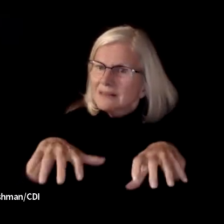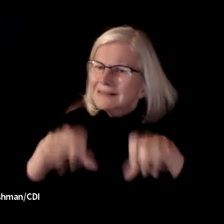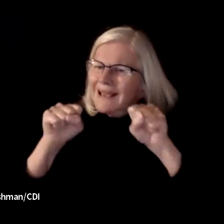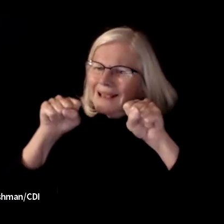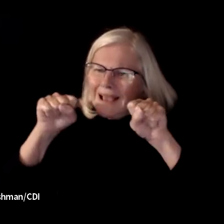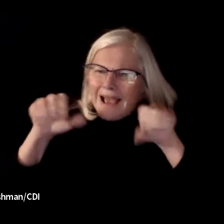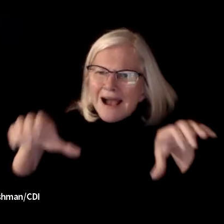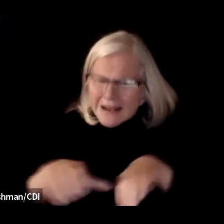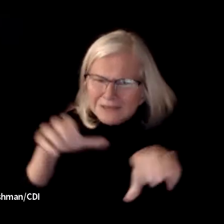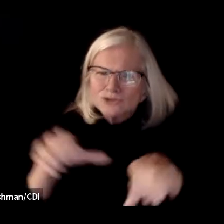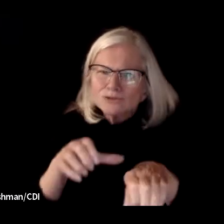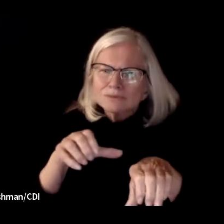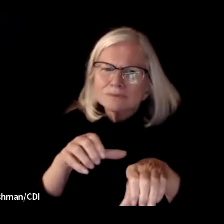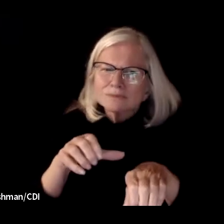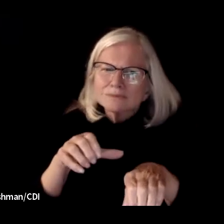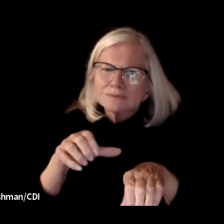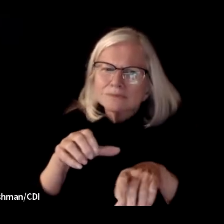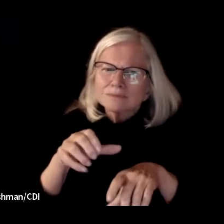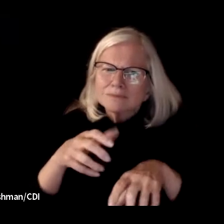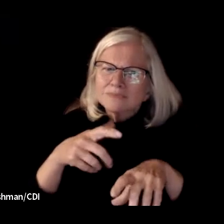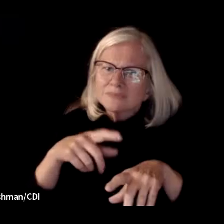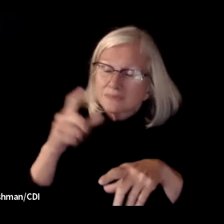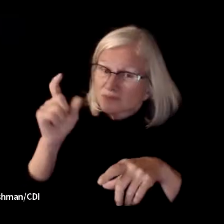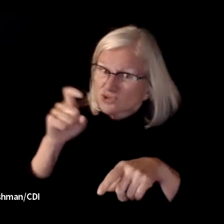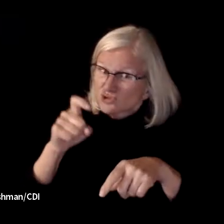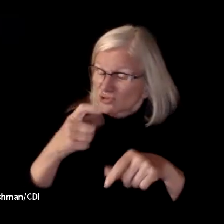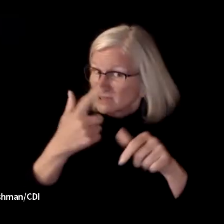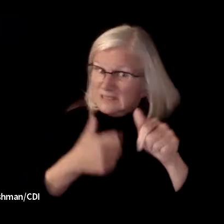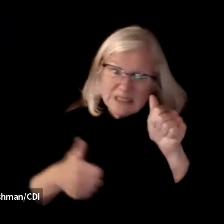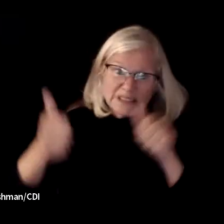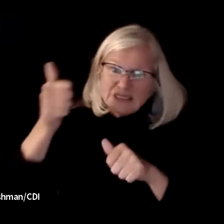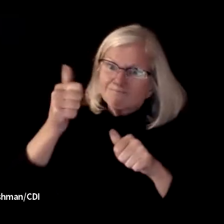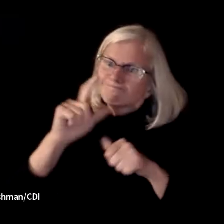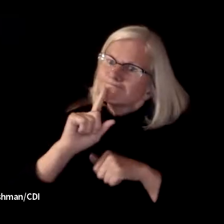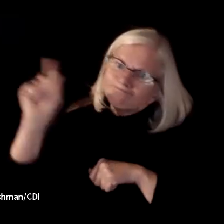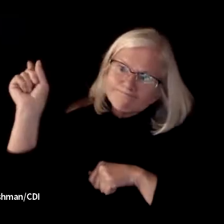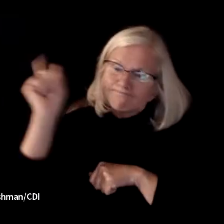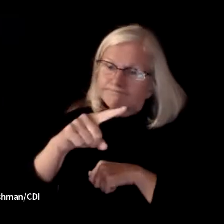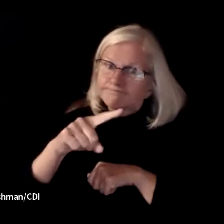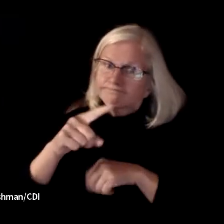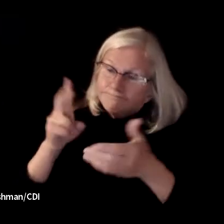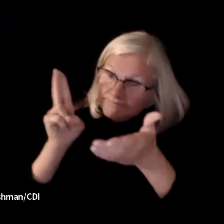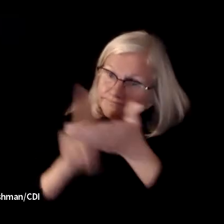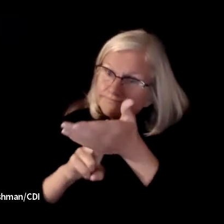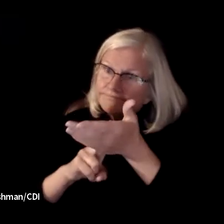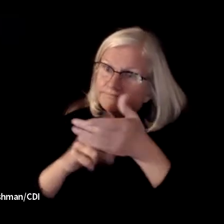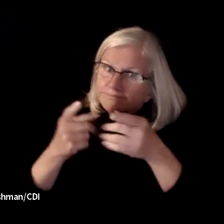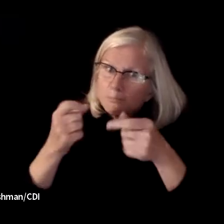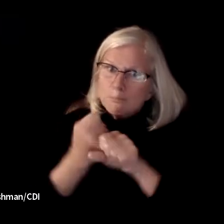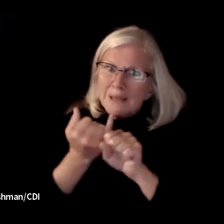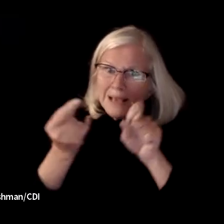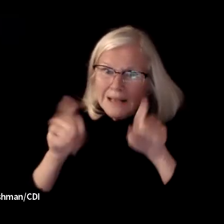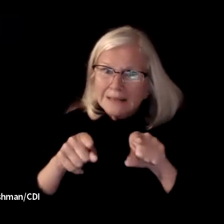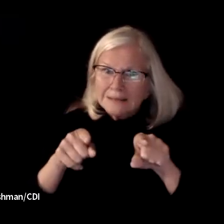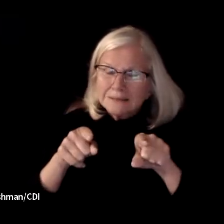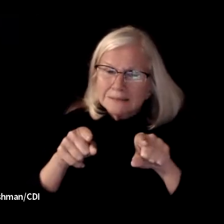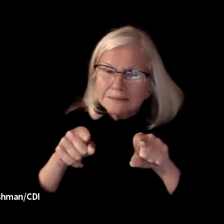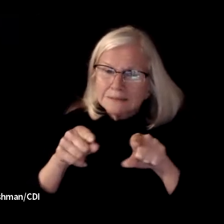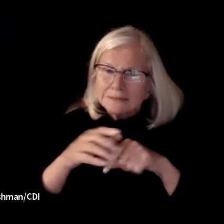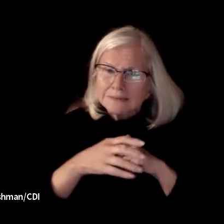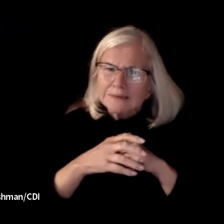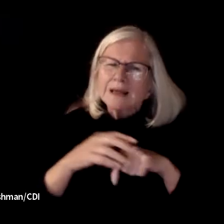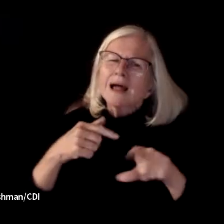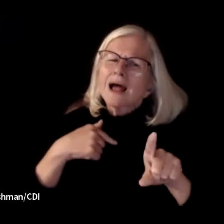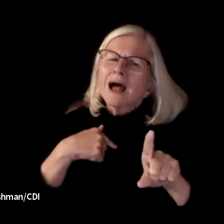executive order of peacetime emergency. Would that be reasonable? Well, I appreciate you asking, because I